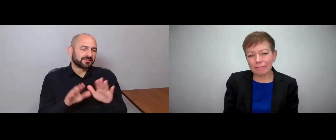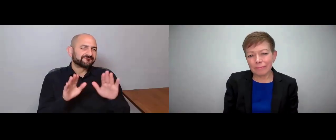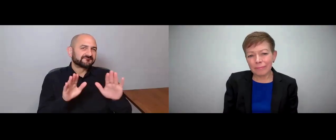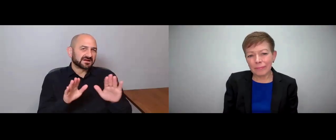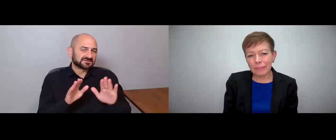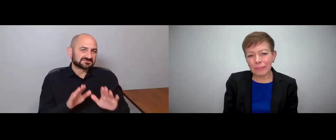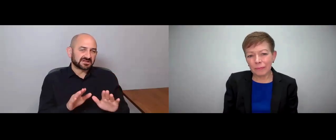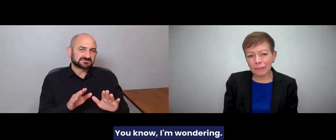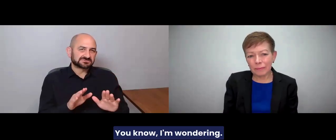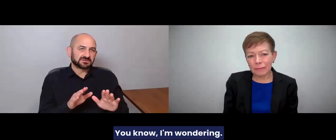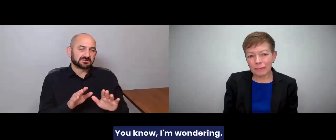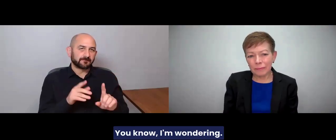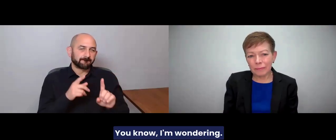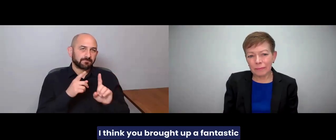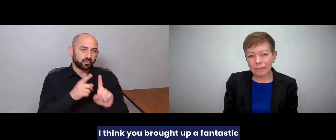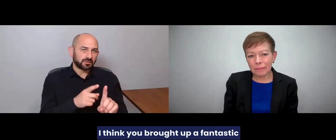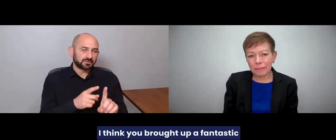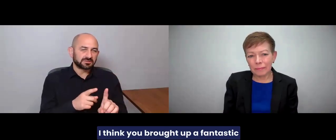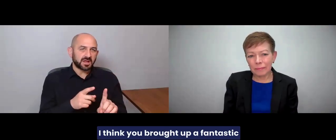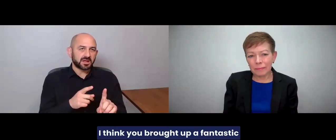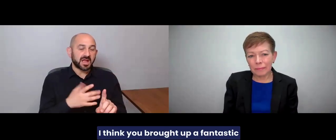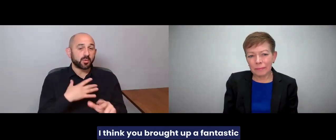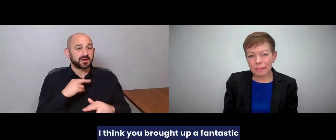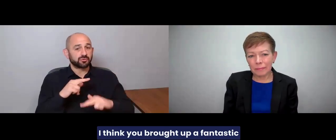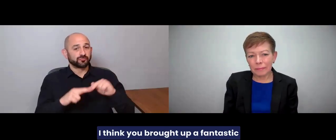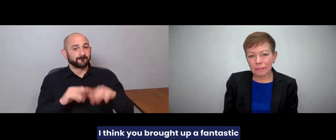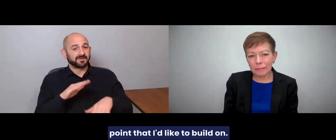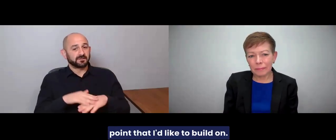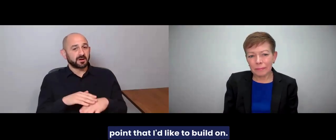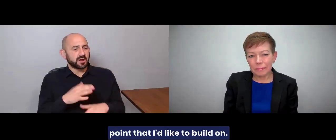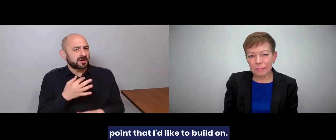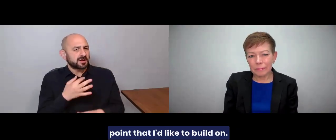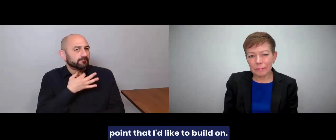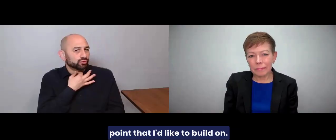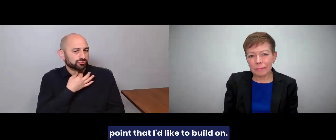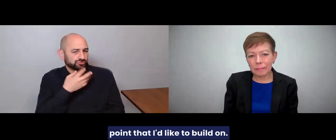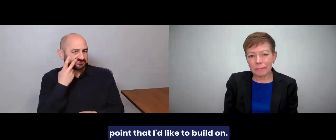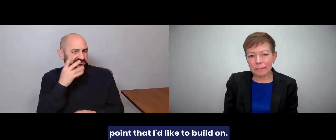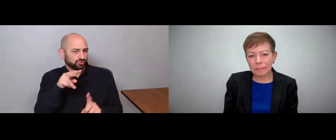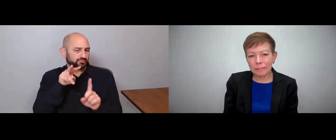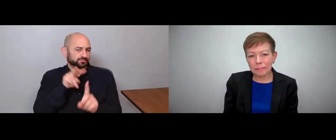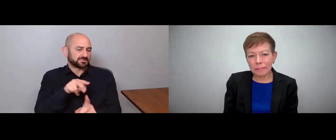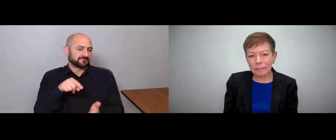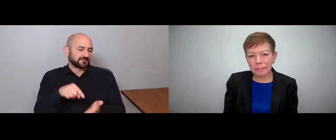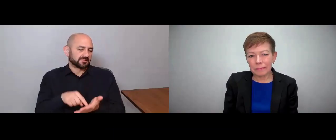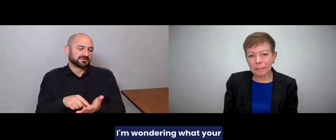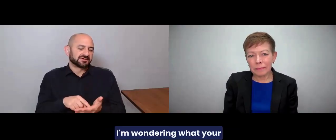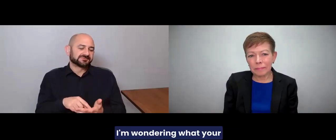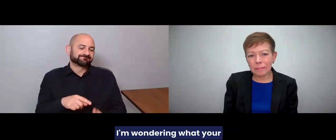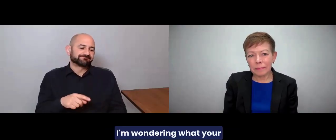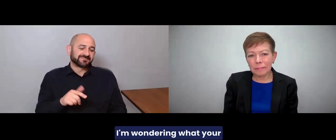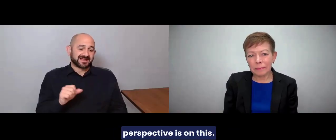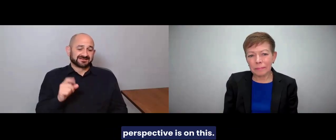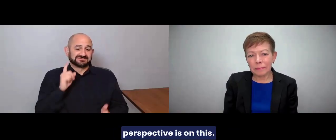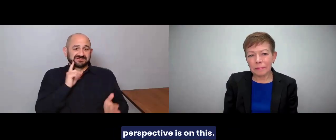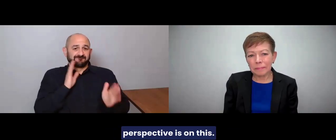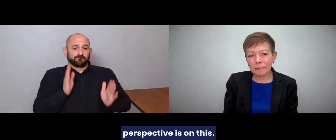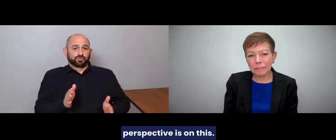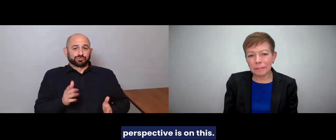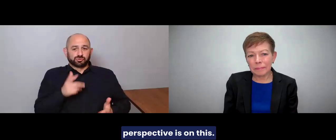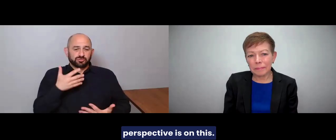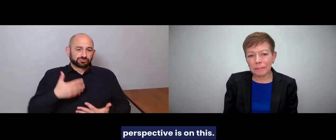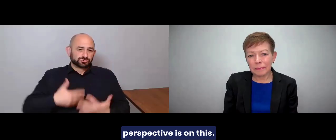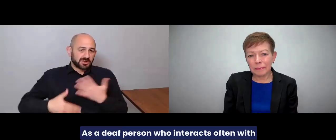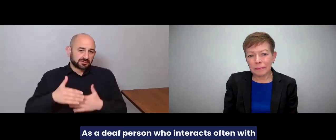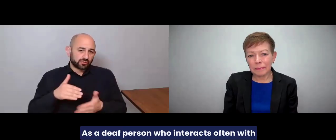rolling? I'm wondering, I think you brought up a fantastic point that I'd like to build on. I'm wondering what your perspective is